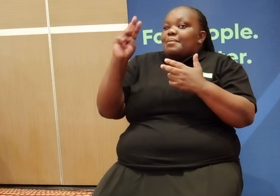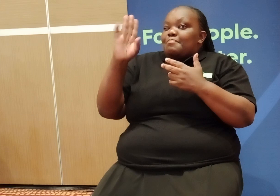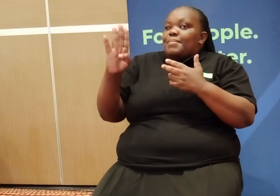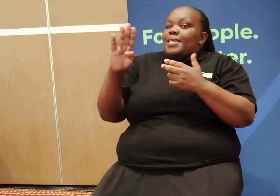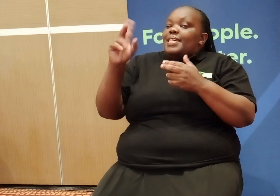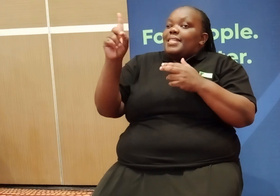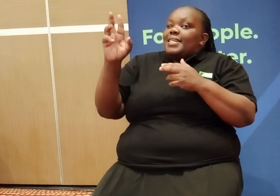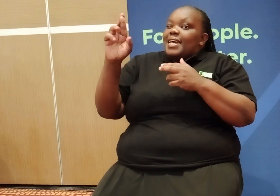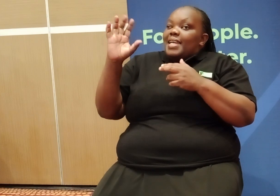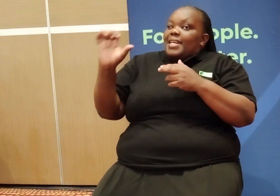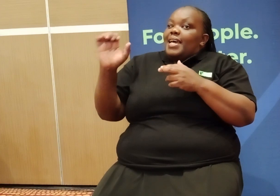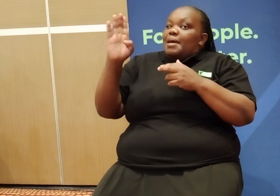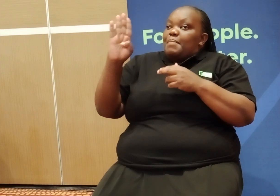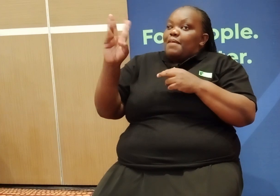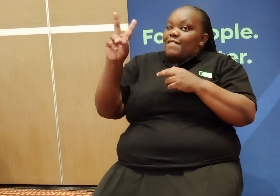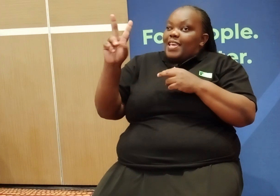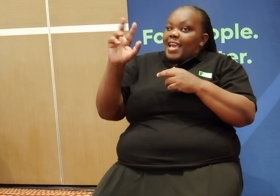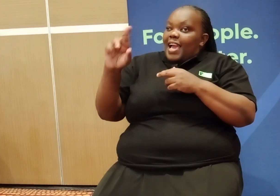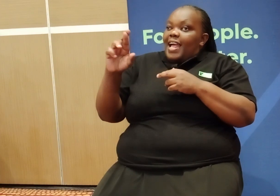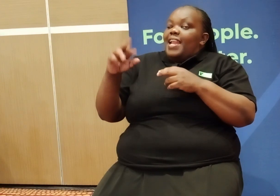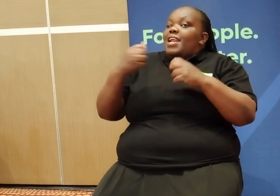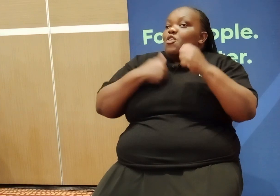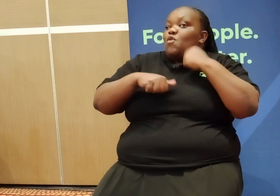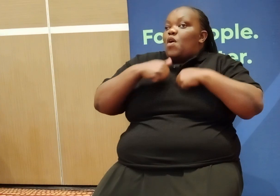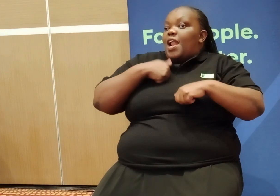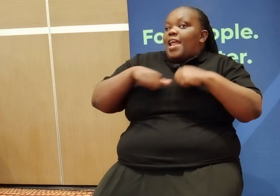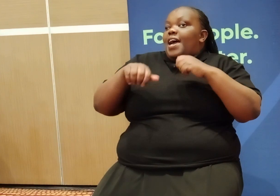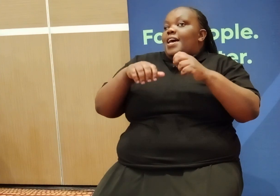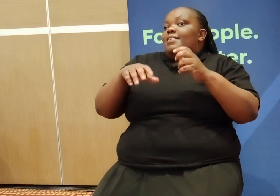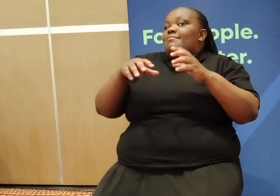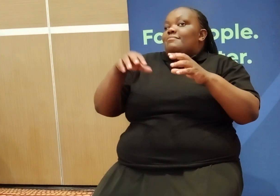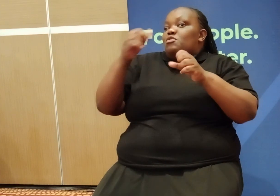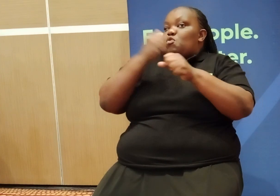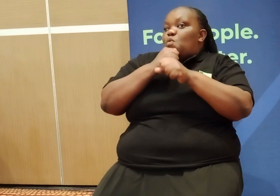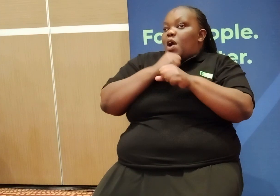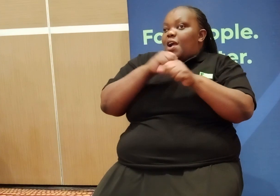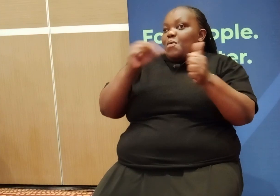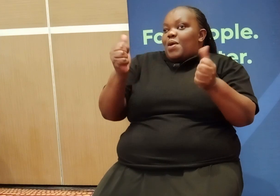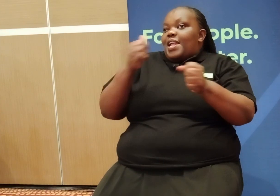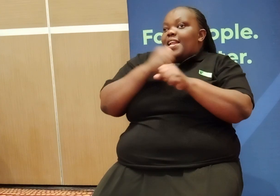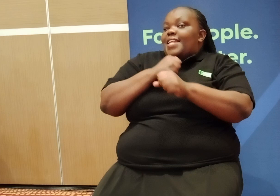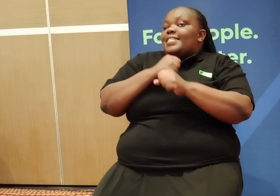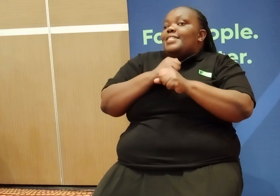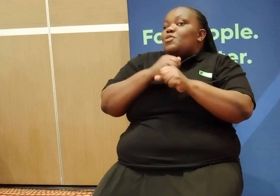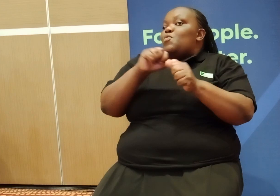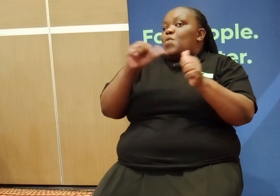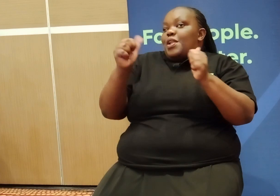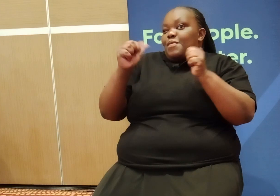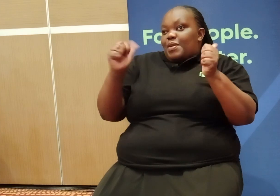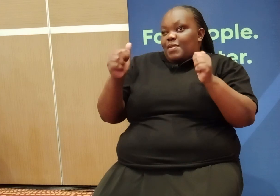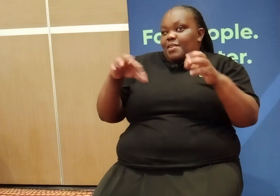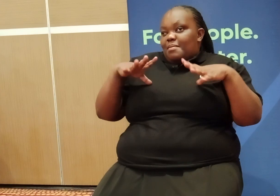and BBR Rwanda emerging as star performers. They did so well, and we are proud for them.